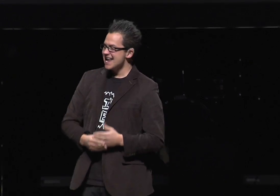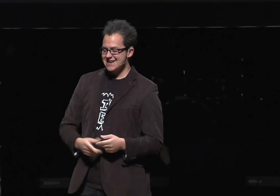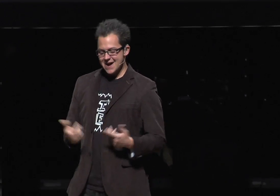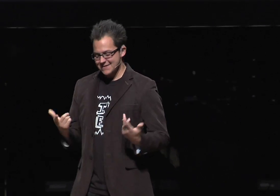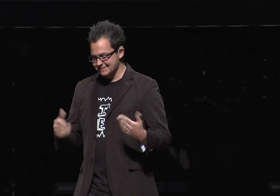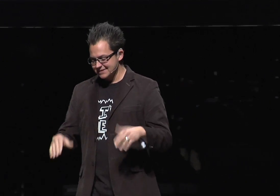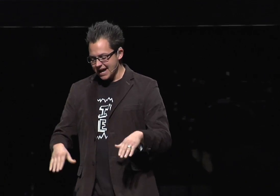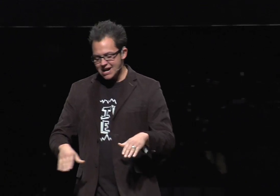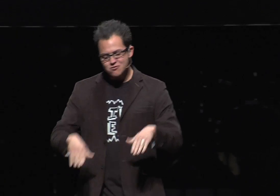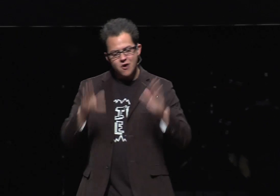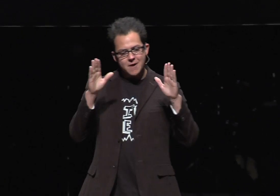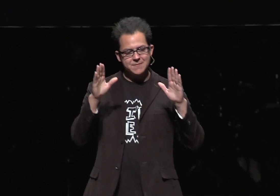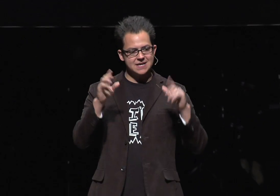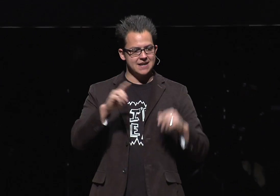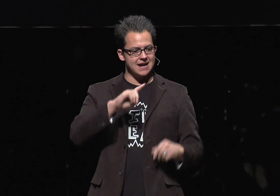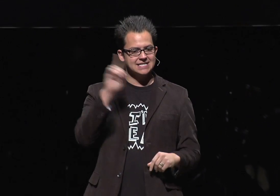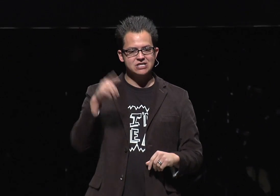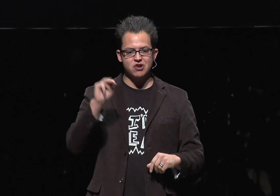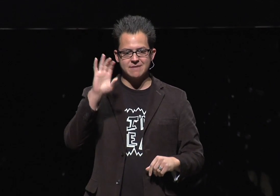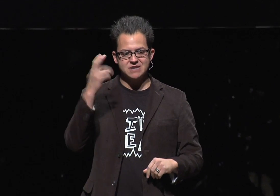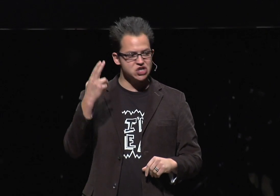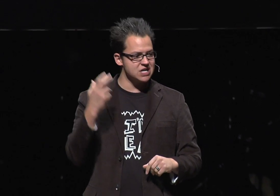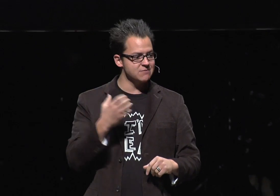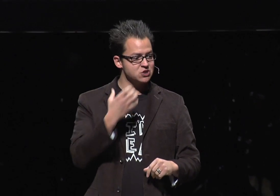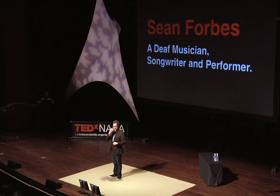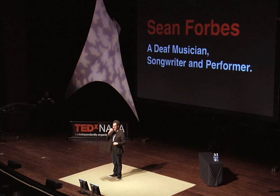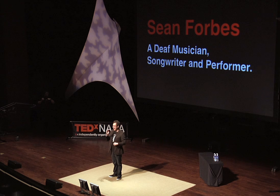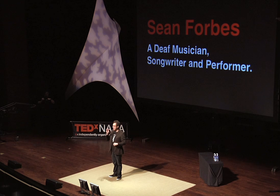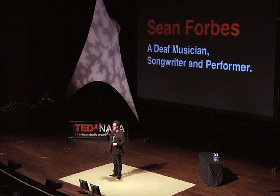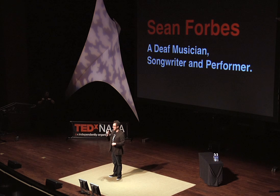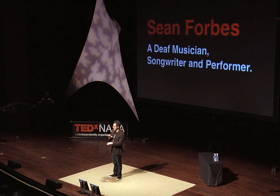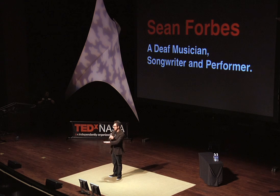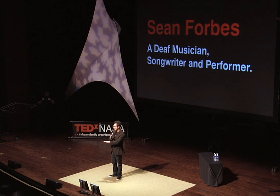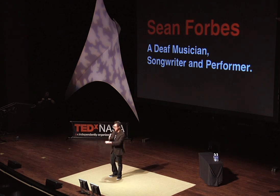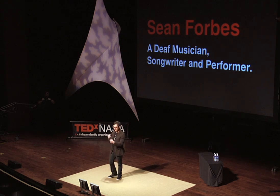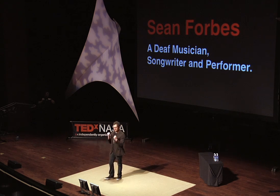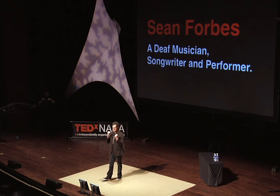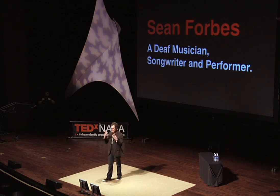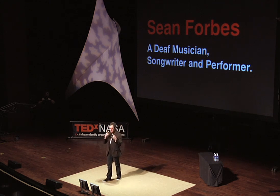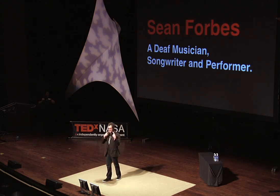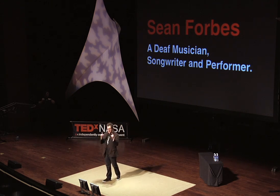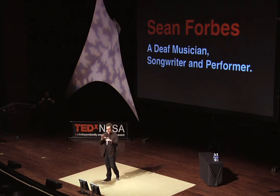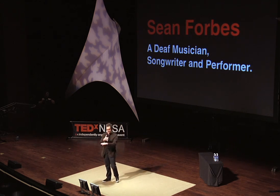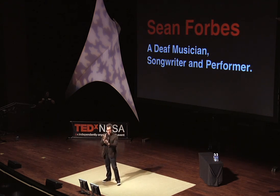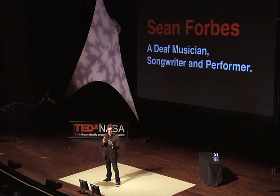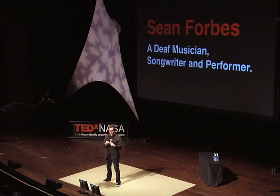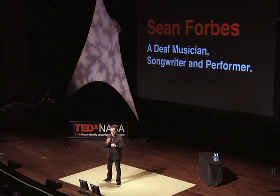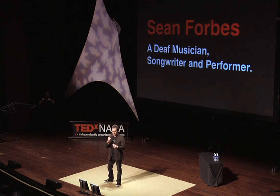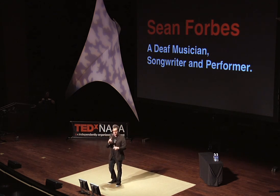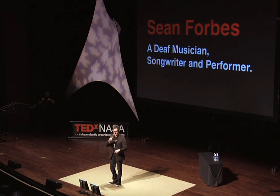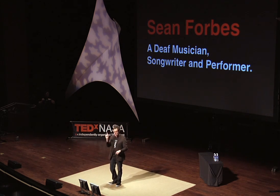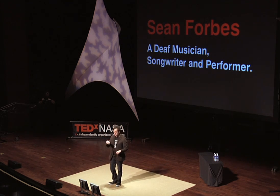You know, I grew up in Detroit, Michigan, which was a hotbed for music. A lot of famous musicians come from